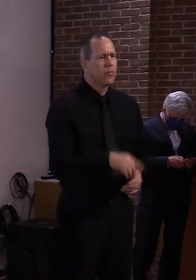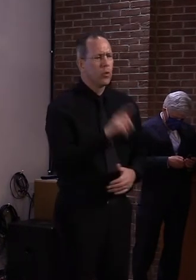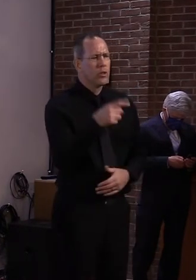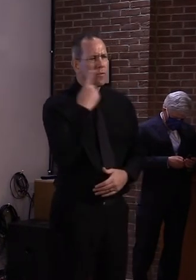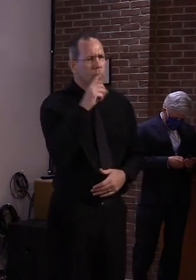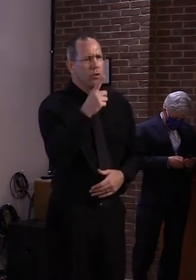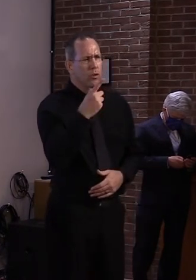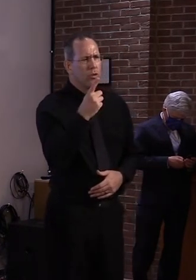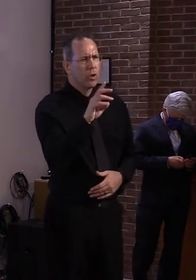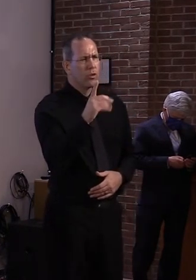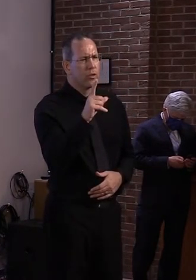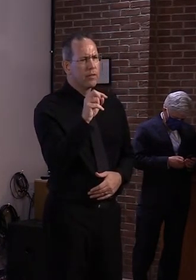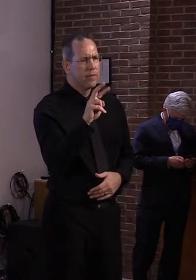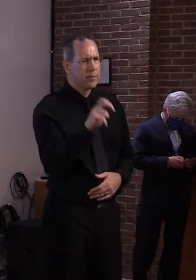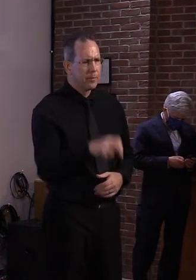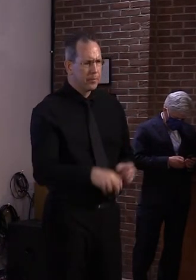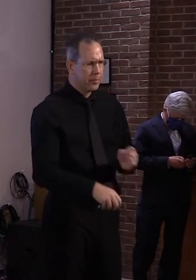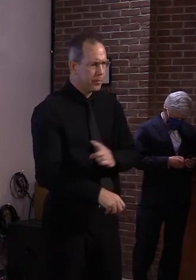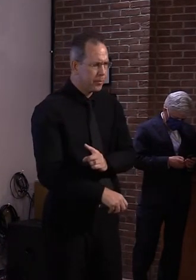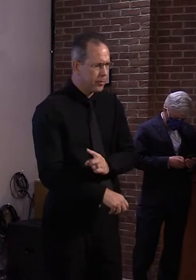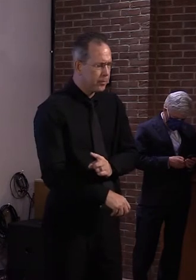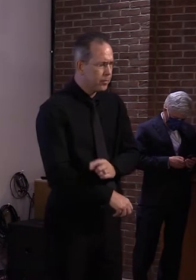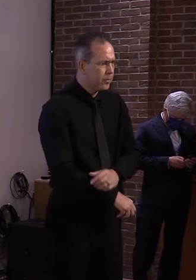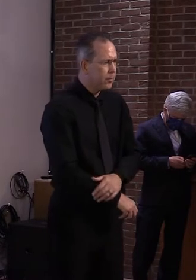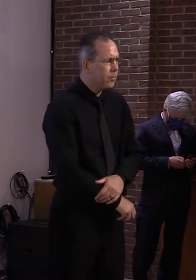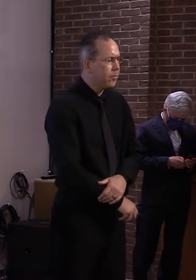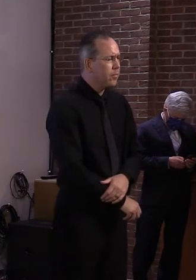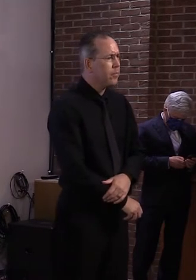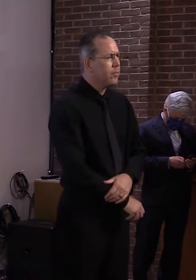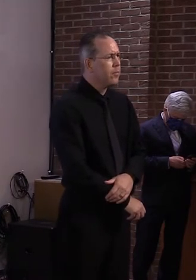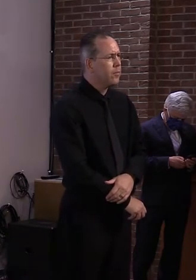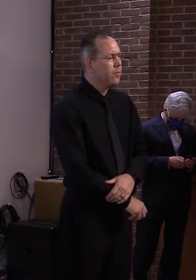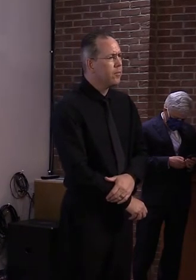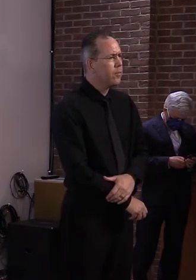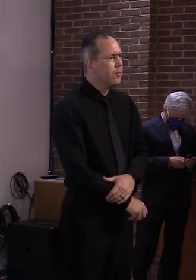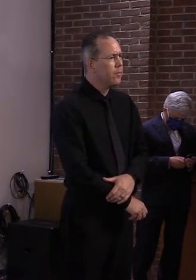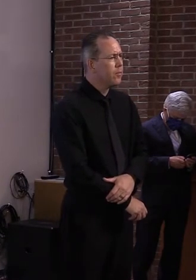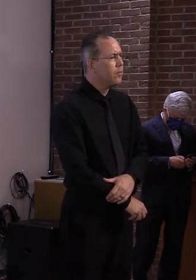I think there was some people were sort of